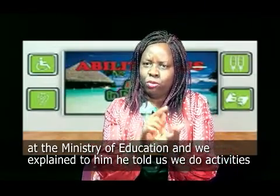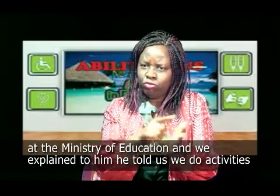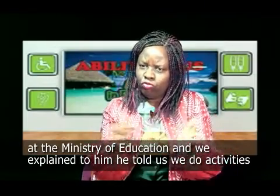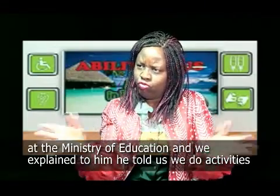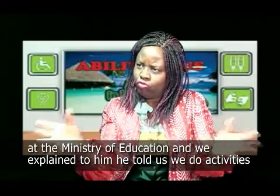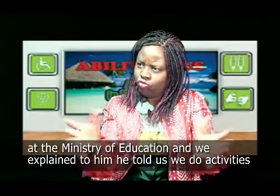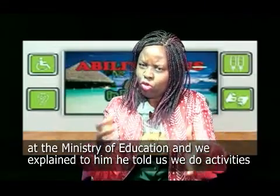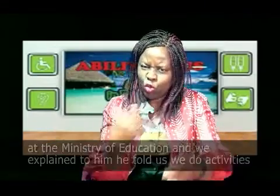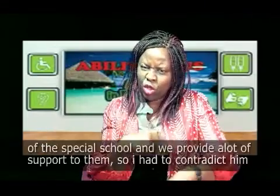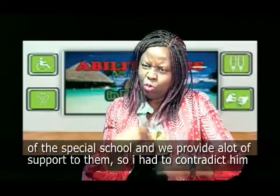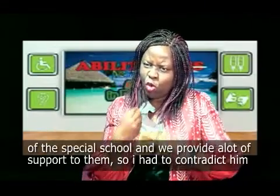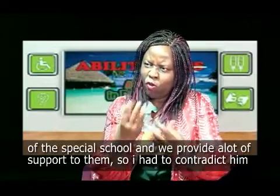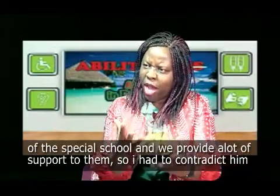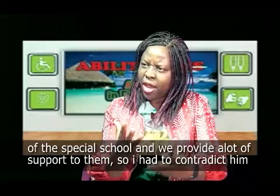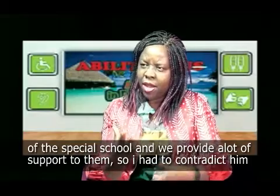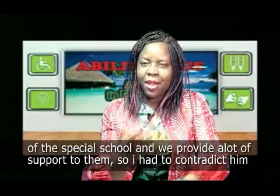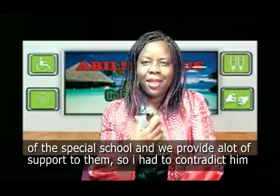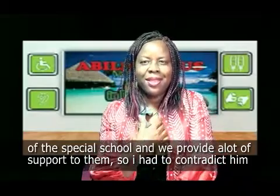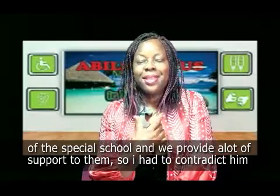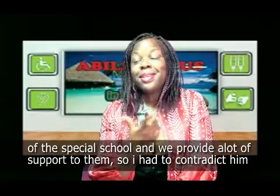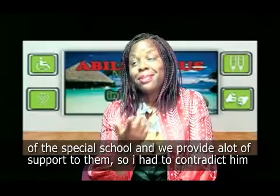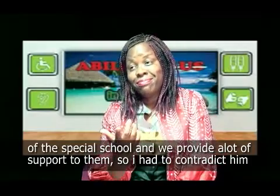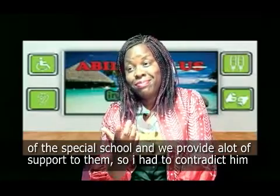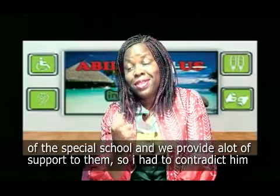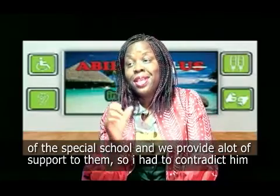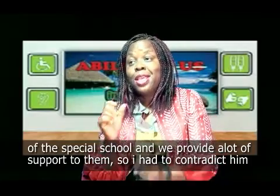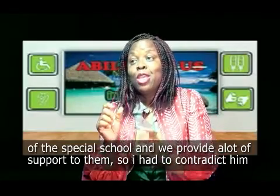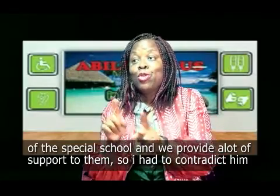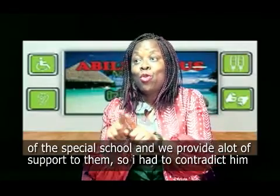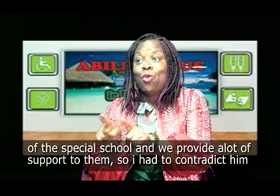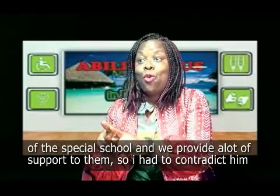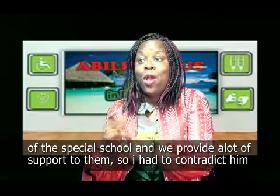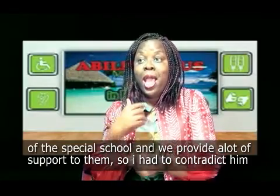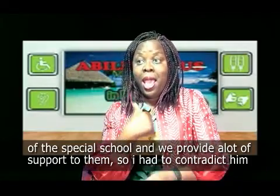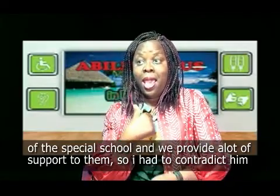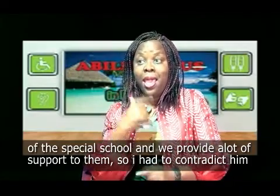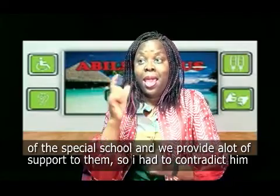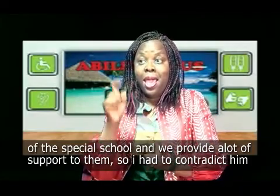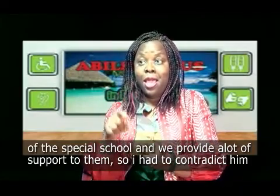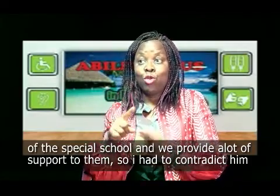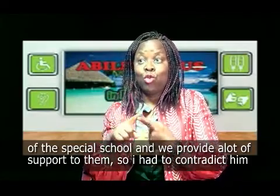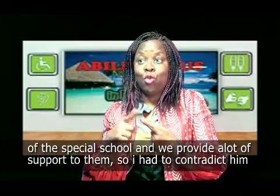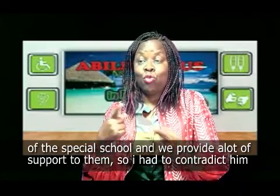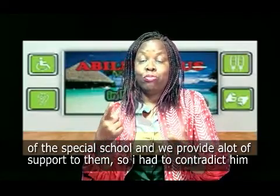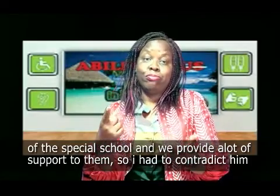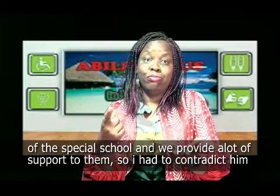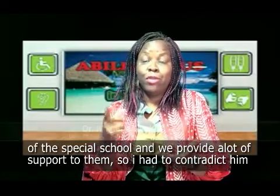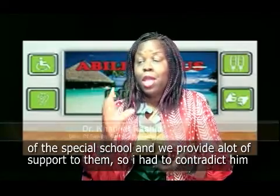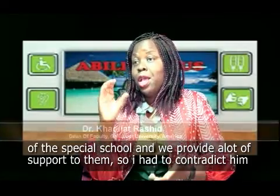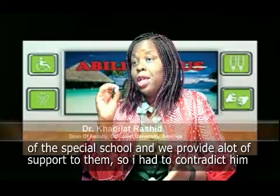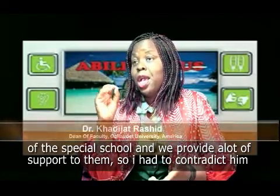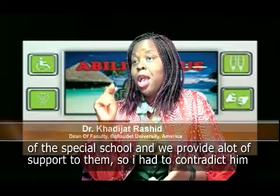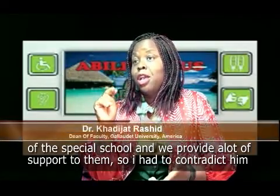do activities on the special school, and we provide quite a lot of support to them. So I had to